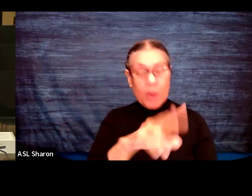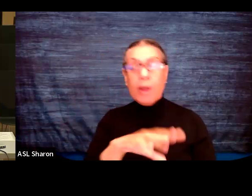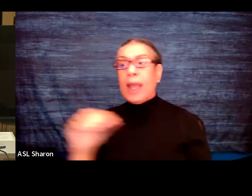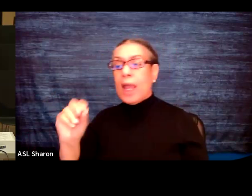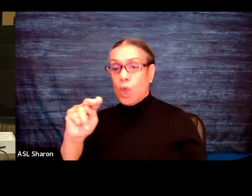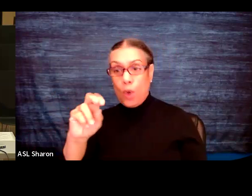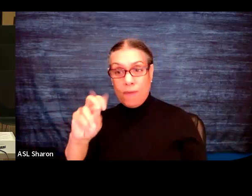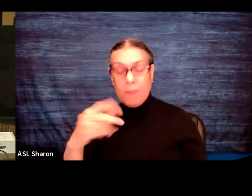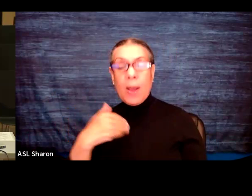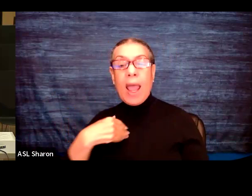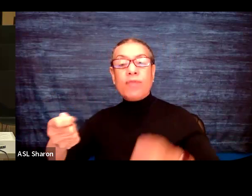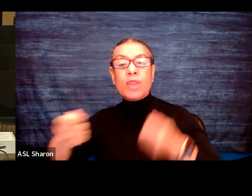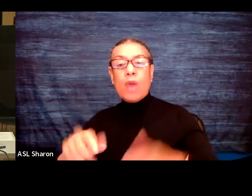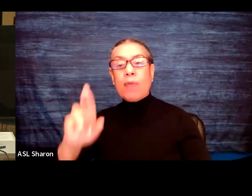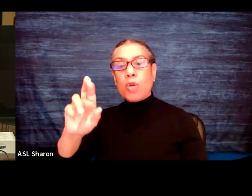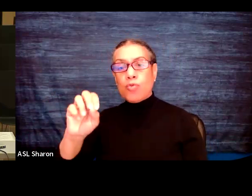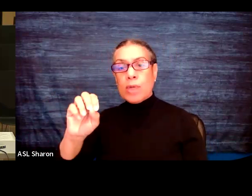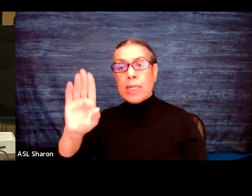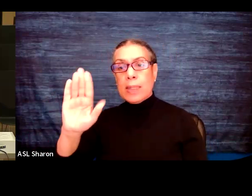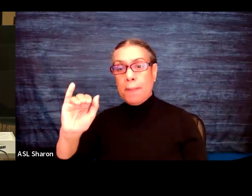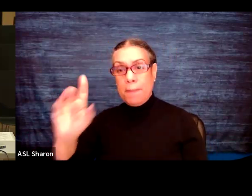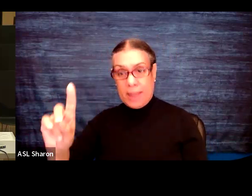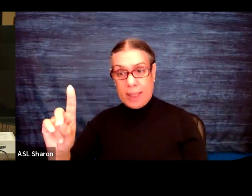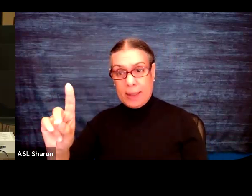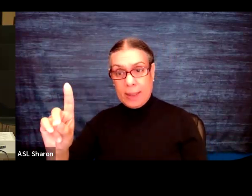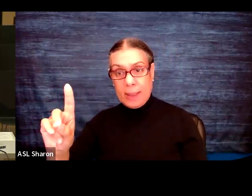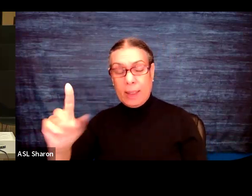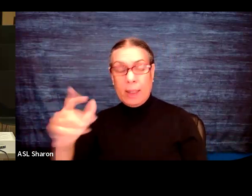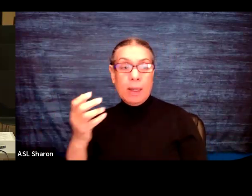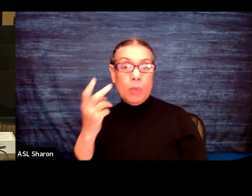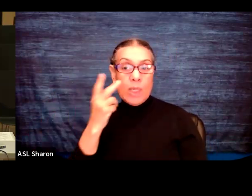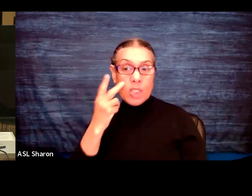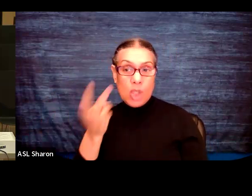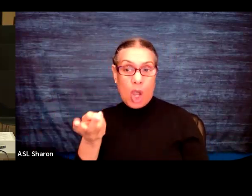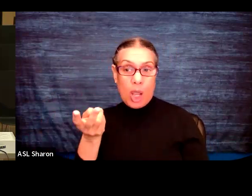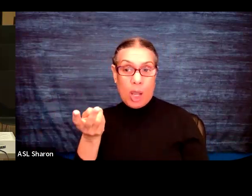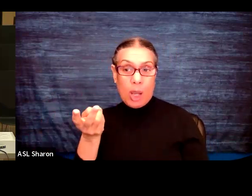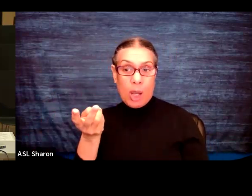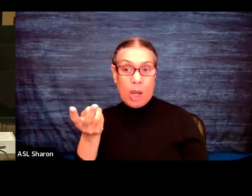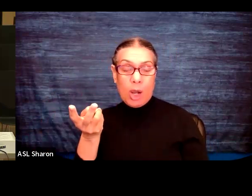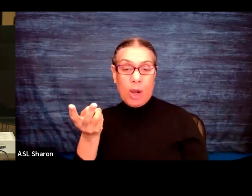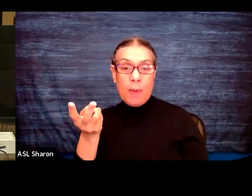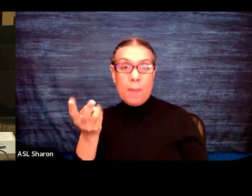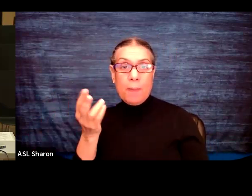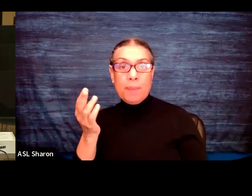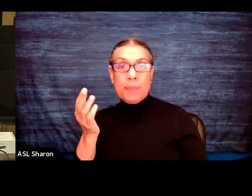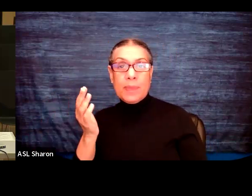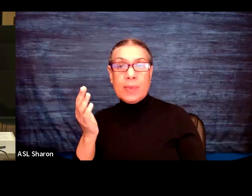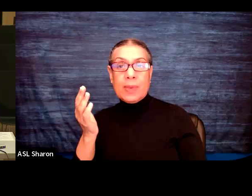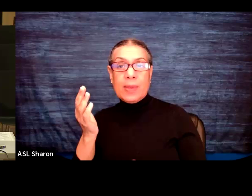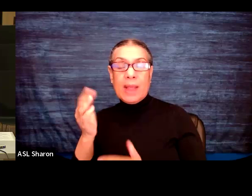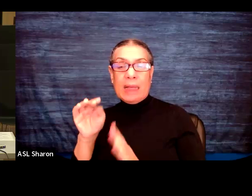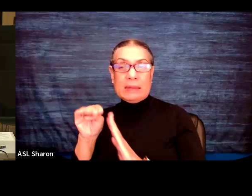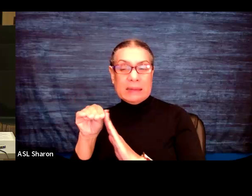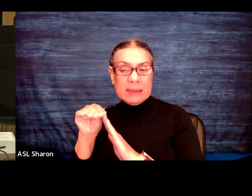in November, we had the driver rebid, which went into effect where we saw, a much smaller initial